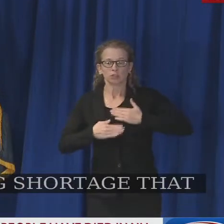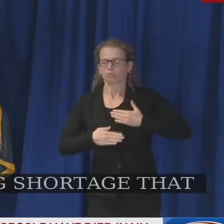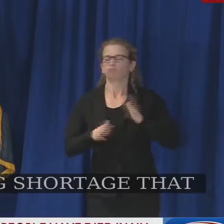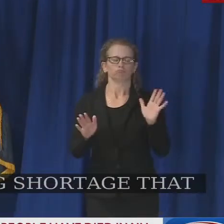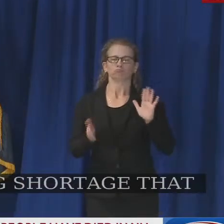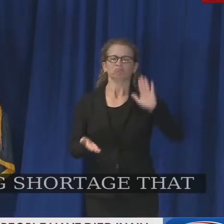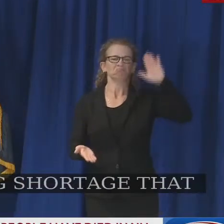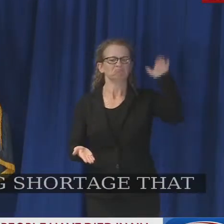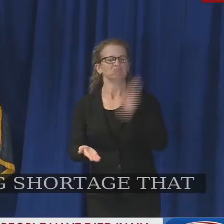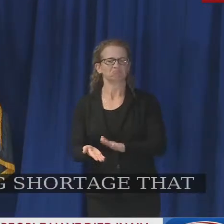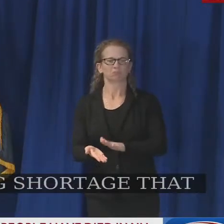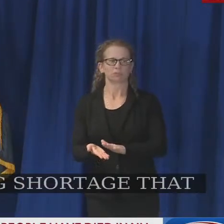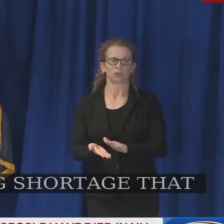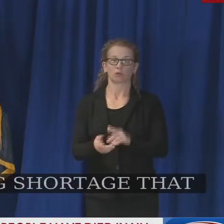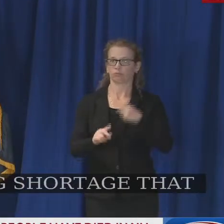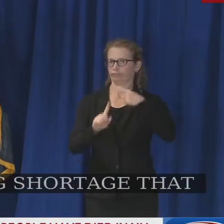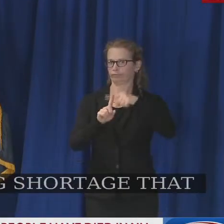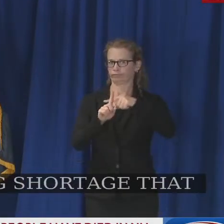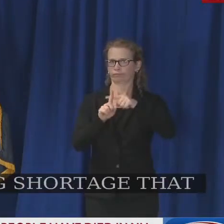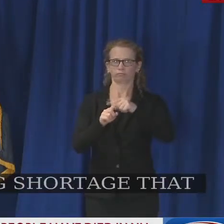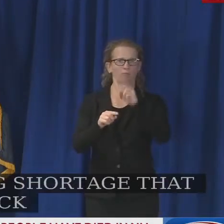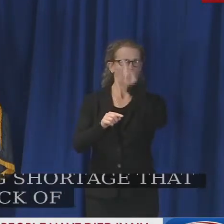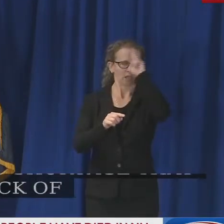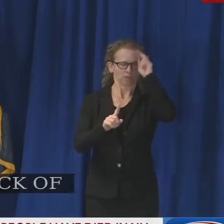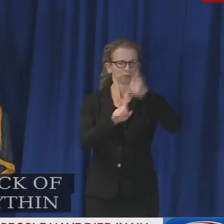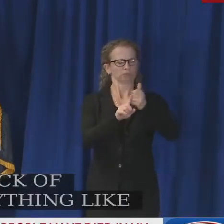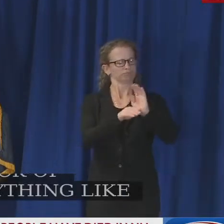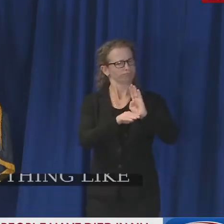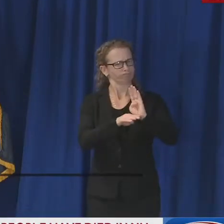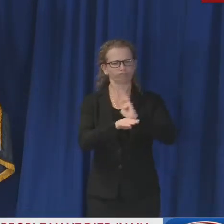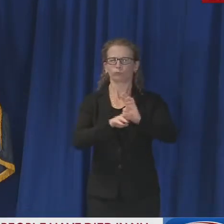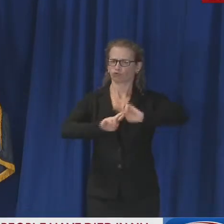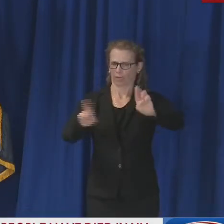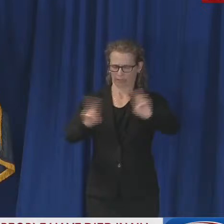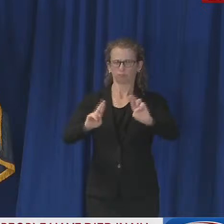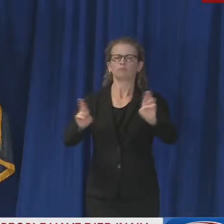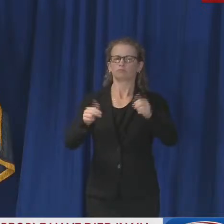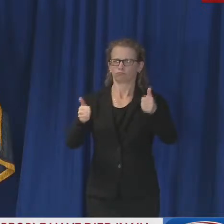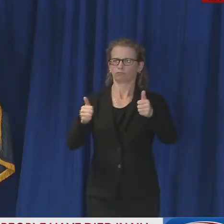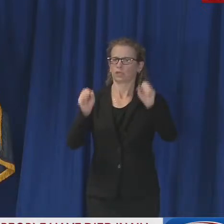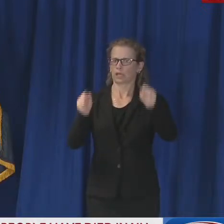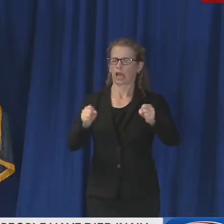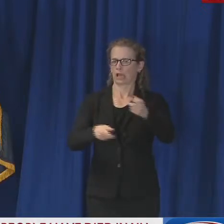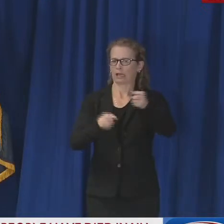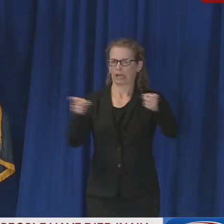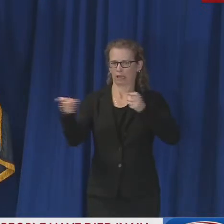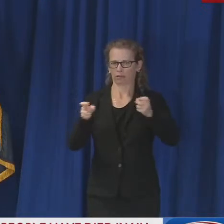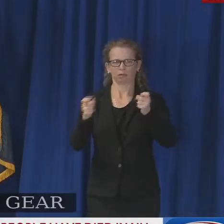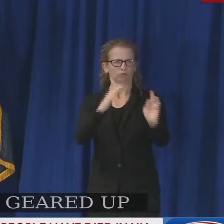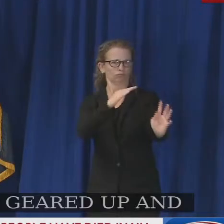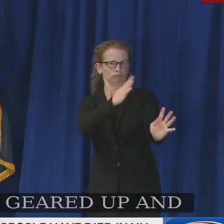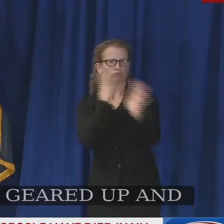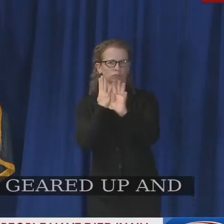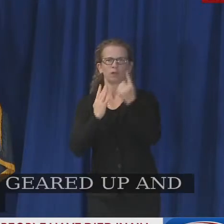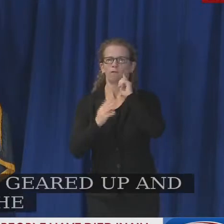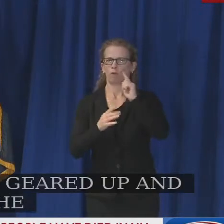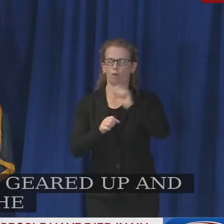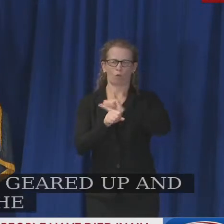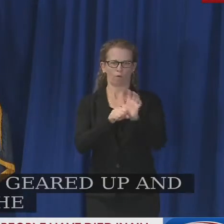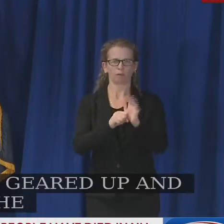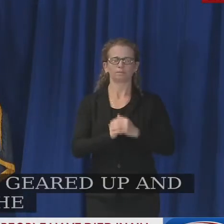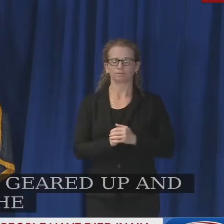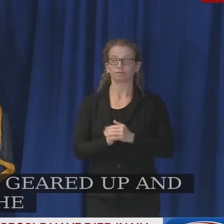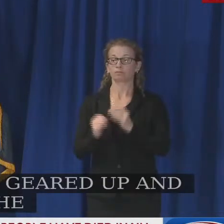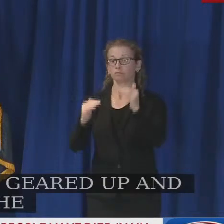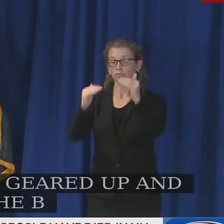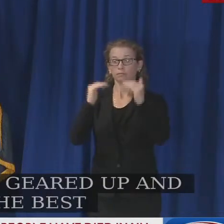is that the hospitals are very geared up and very prepared to give the best quality of care for anyone who does require hospitalization. As far as the rental